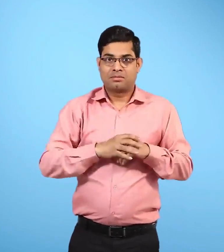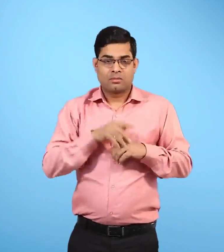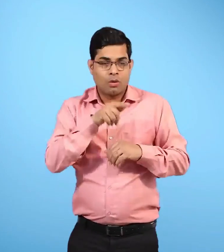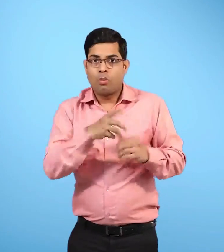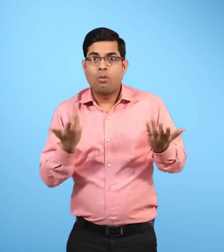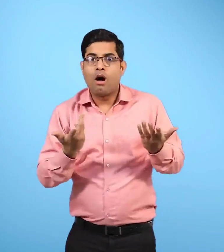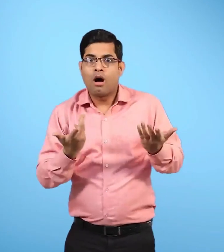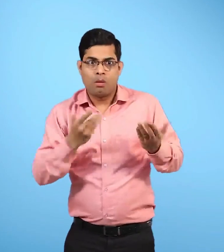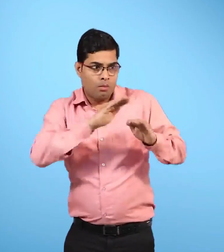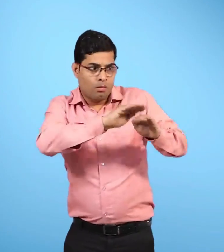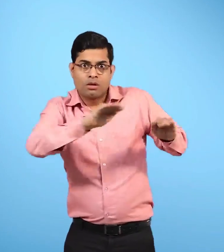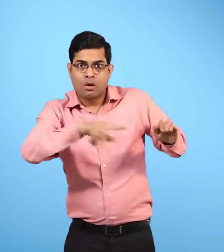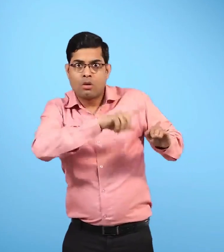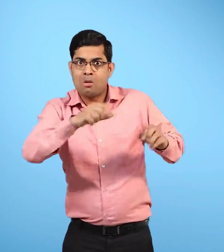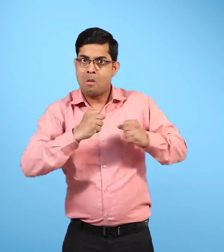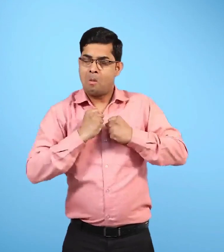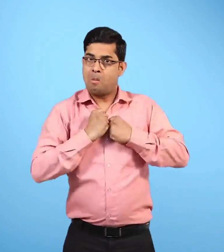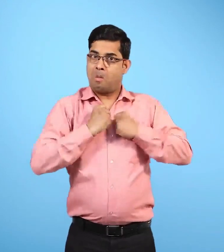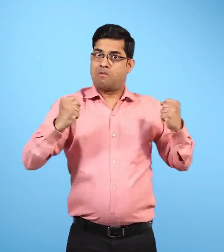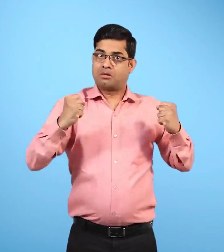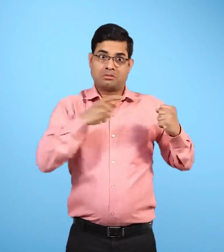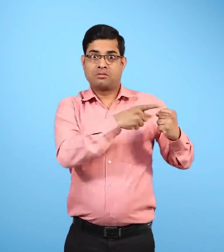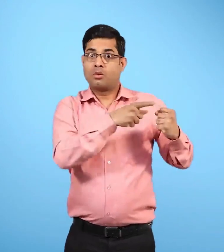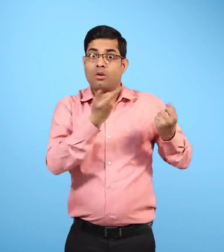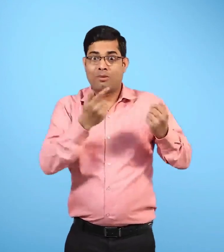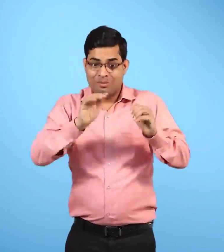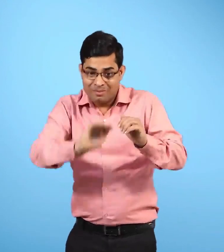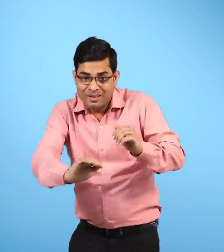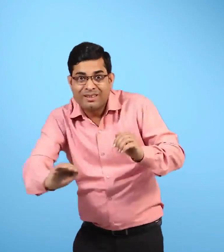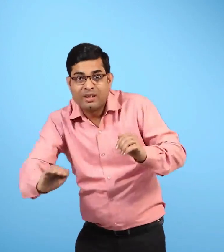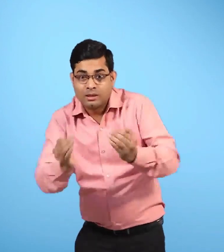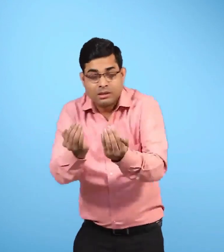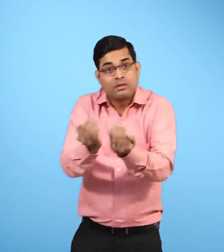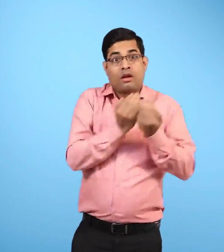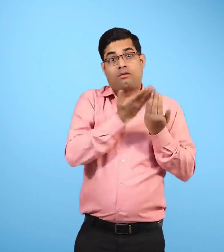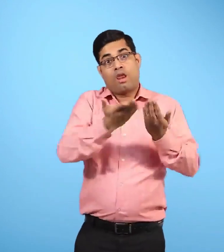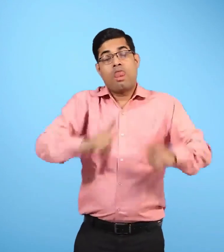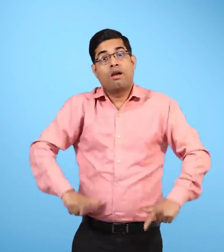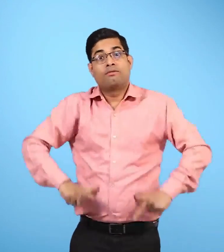The act of bravery was recognized because he saved the life of an infant.